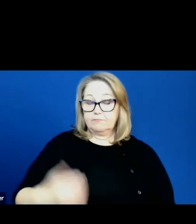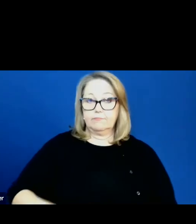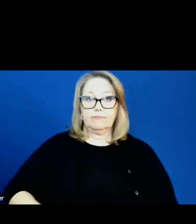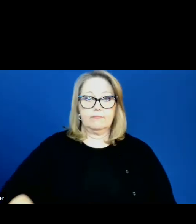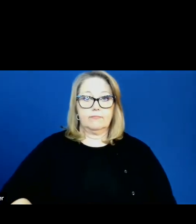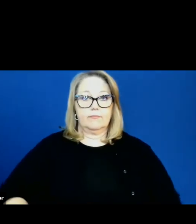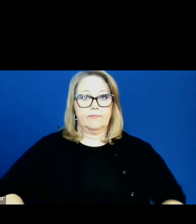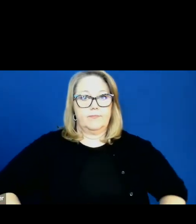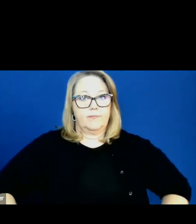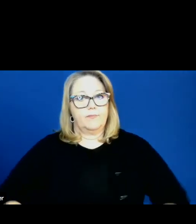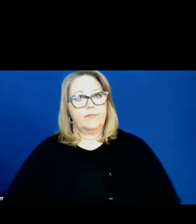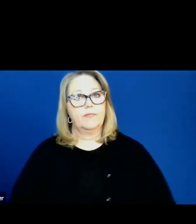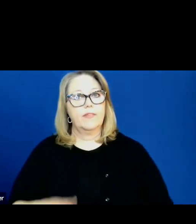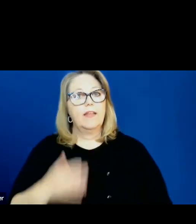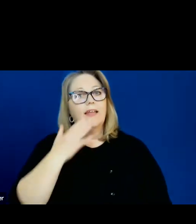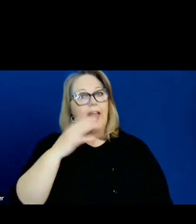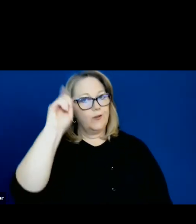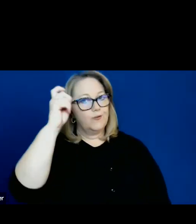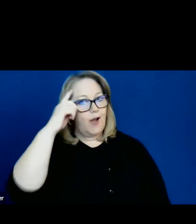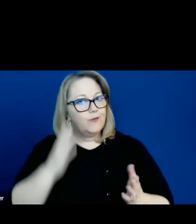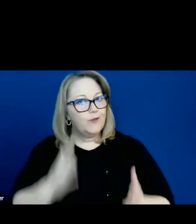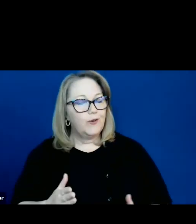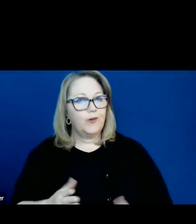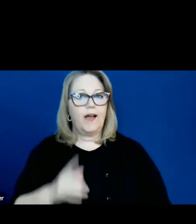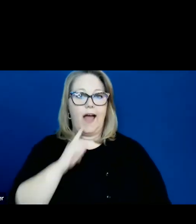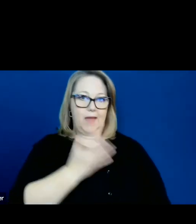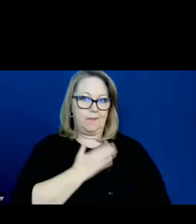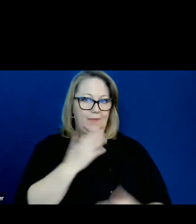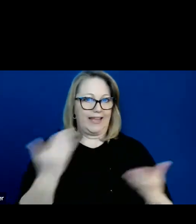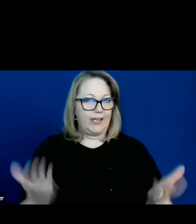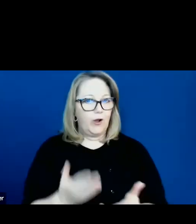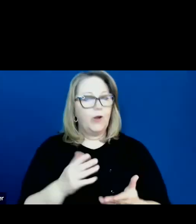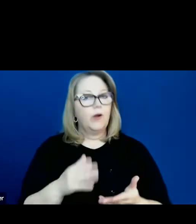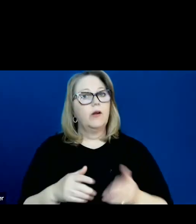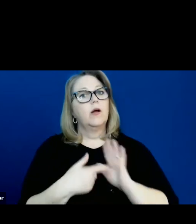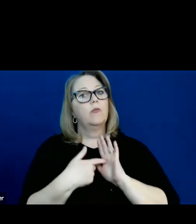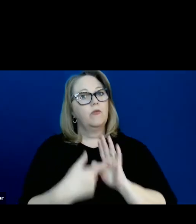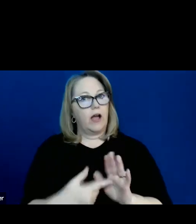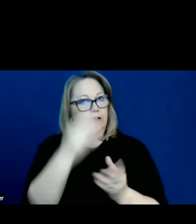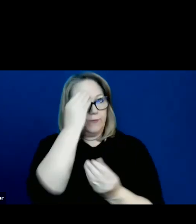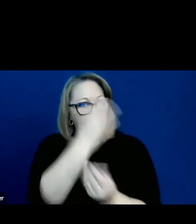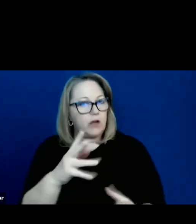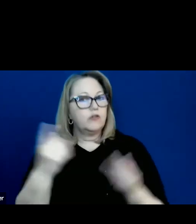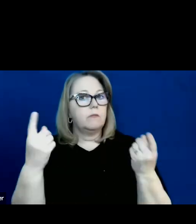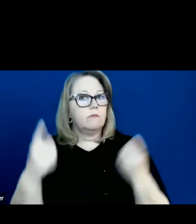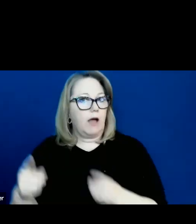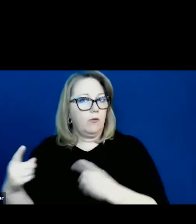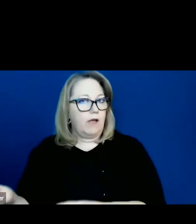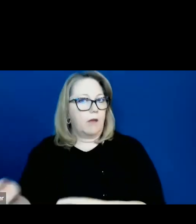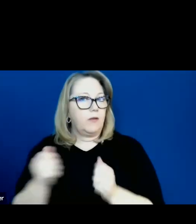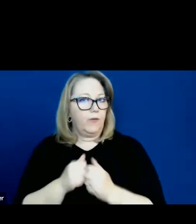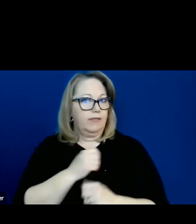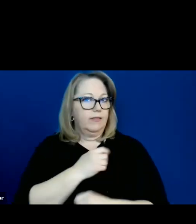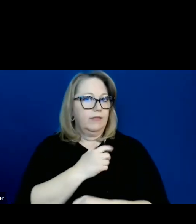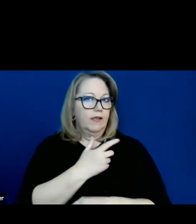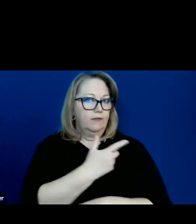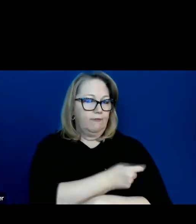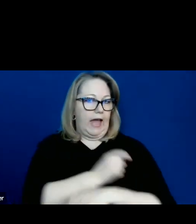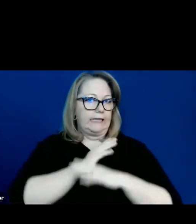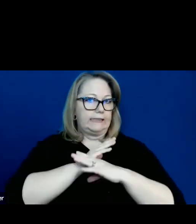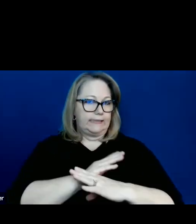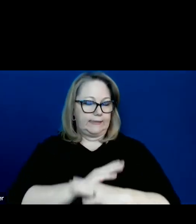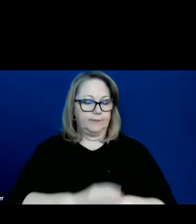Thank you, Governor. It is a pleasure to be here and provide information on the vaccine rollout and the playbook update. As of